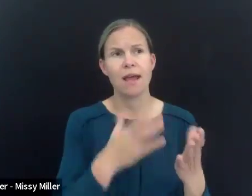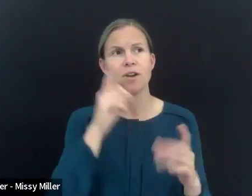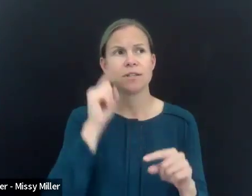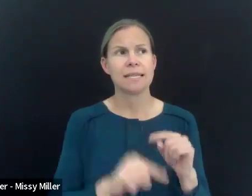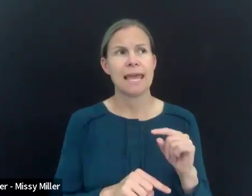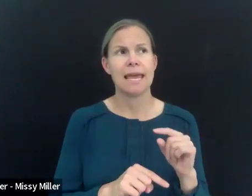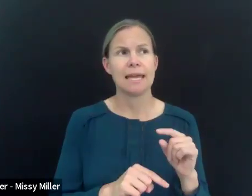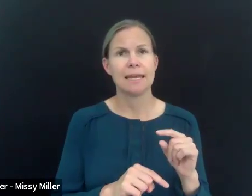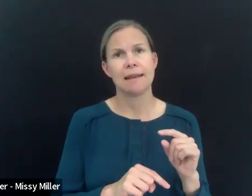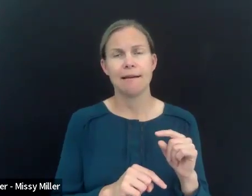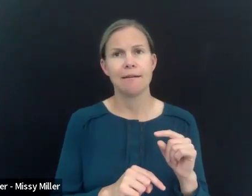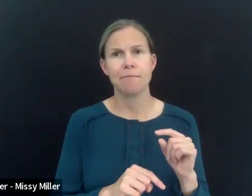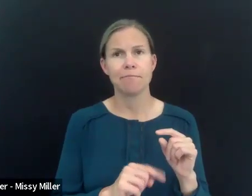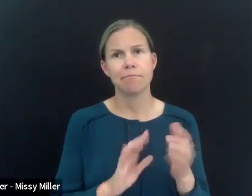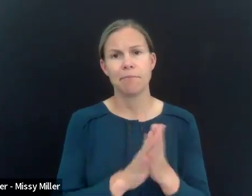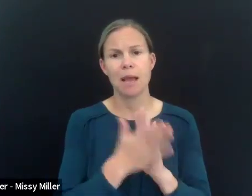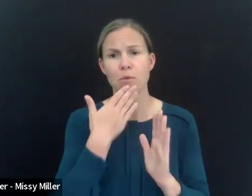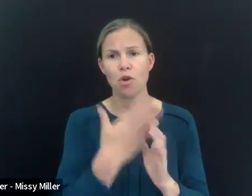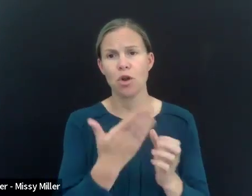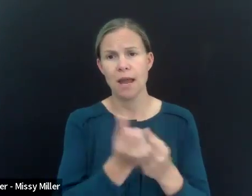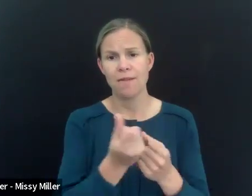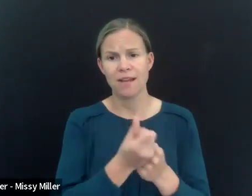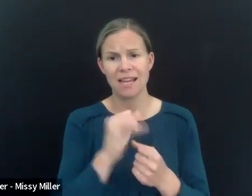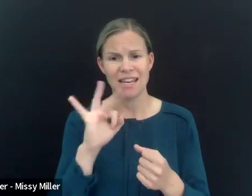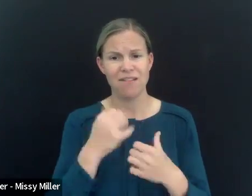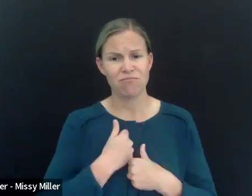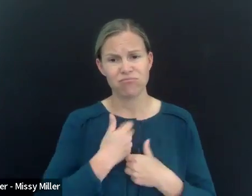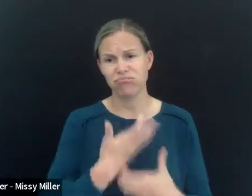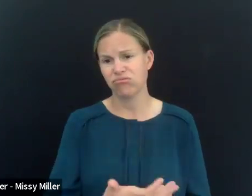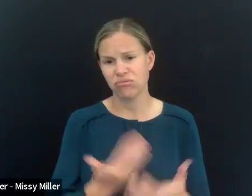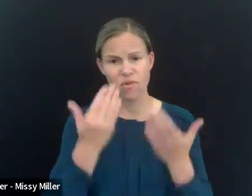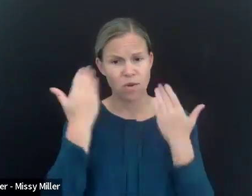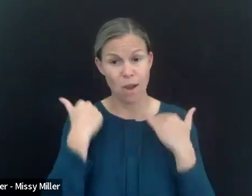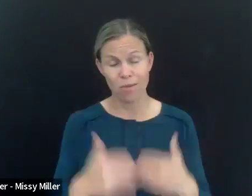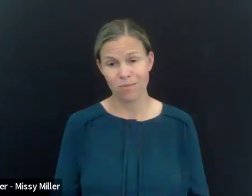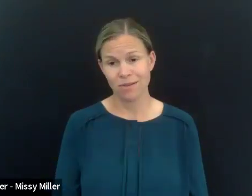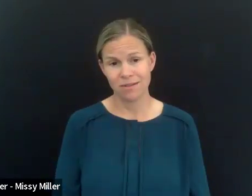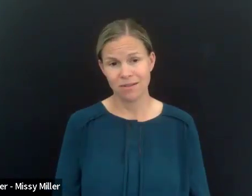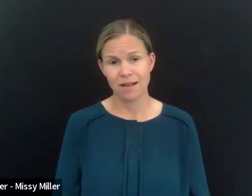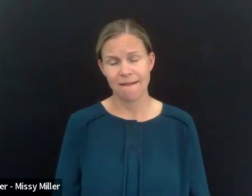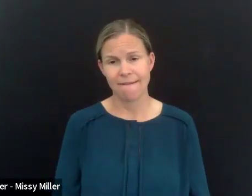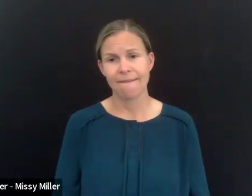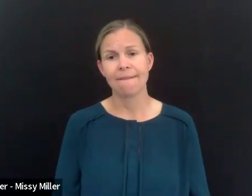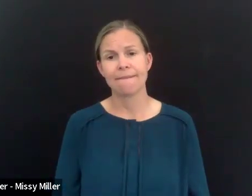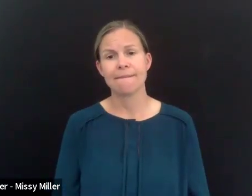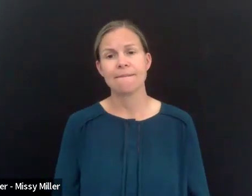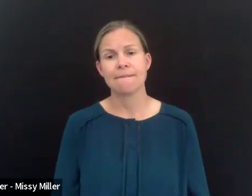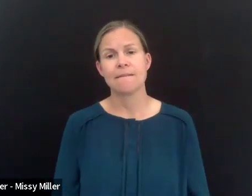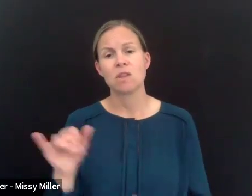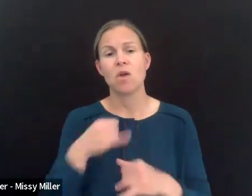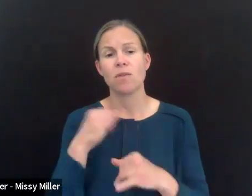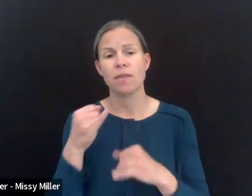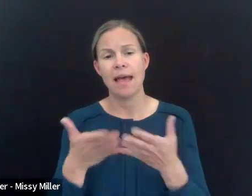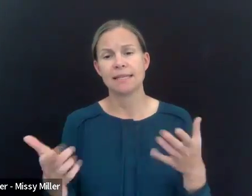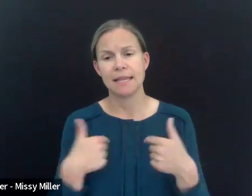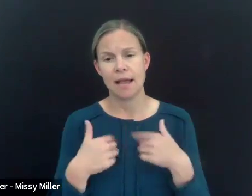be good advocates if they're burnt out. They just can't. The last thing that I want to say is that I feel